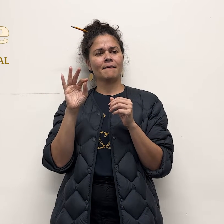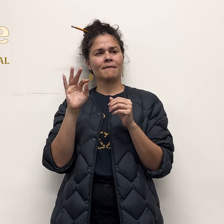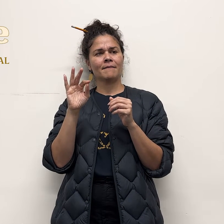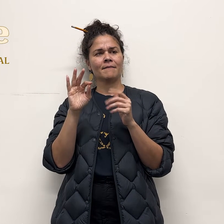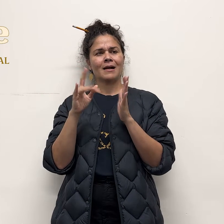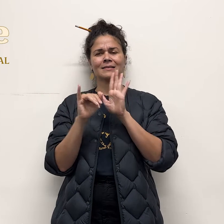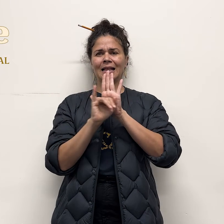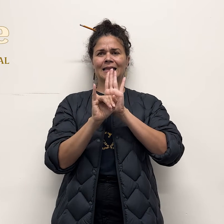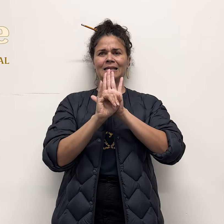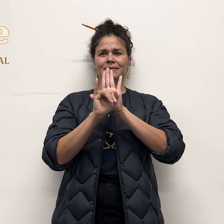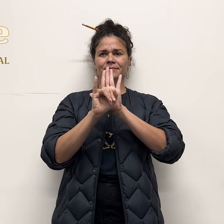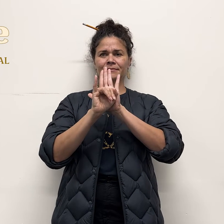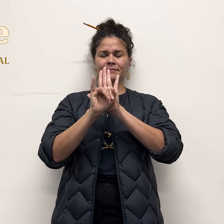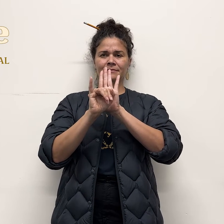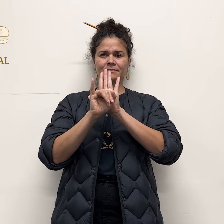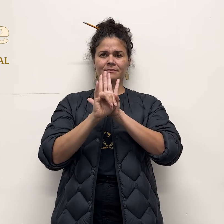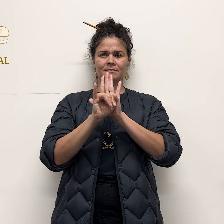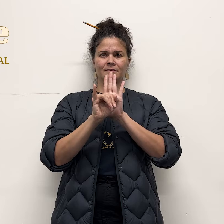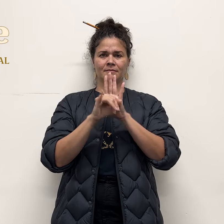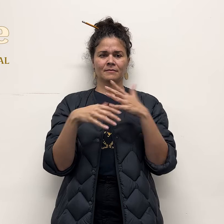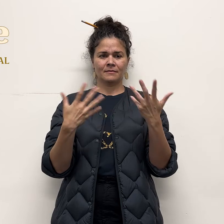identity and of belonging